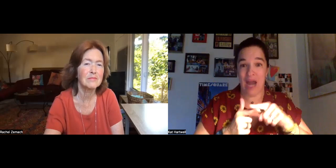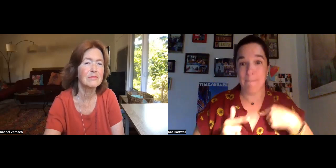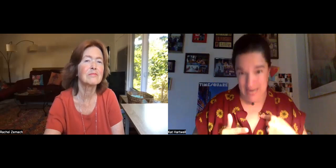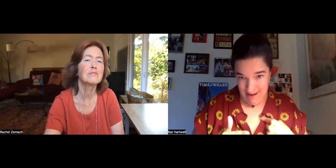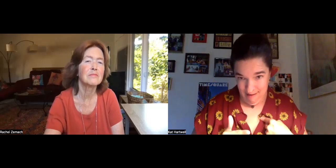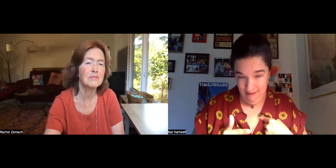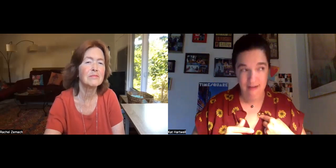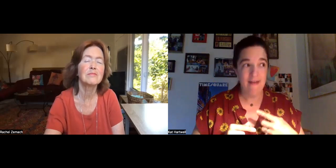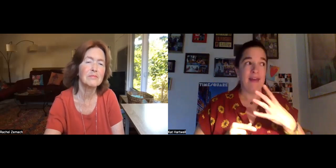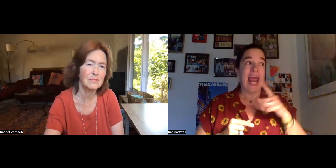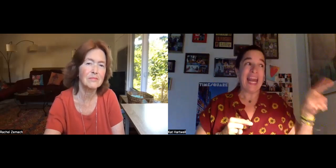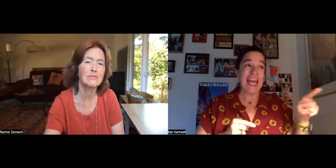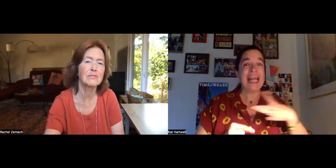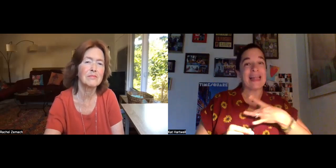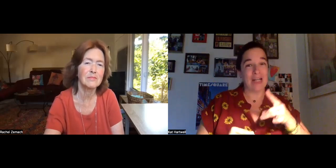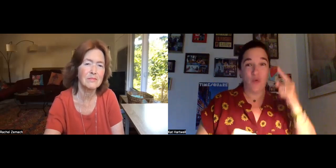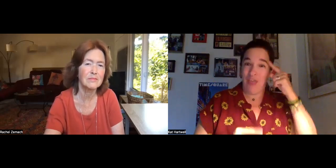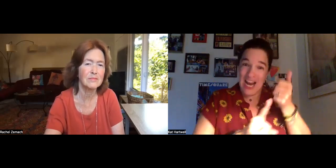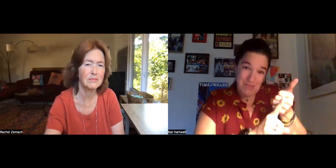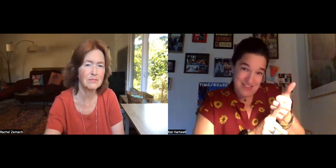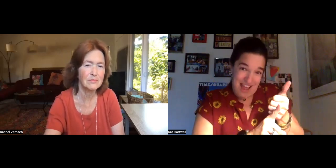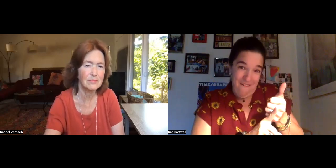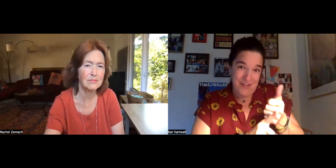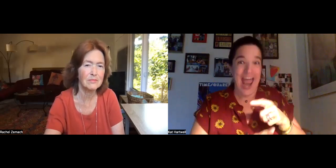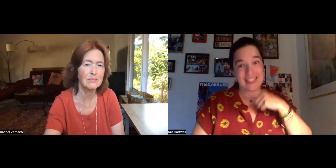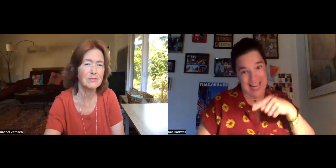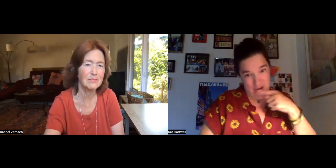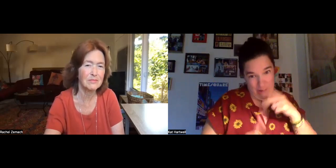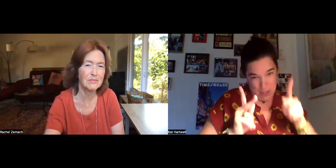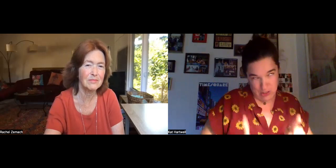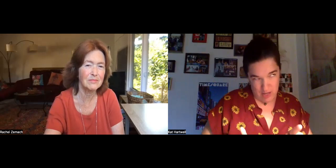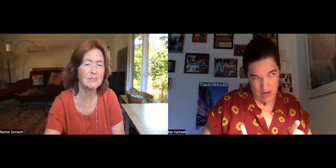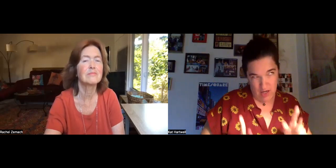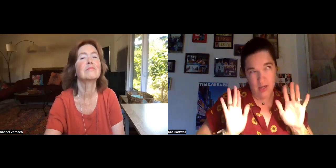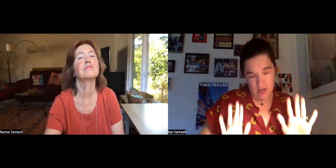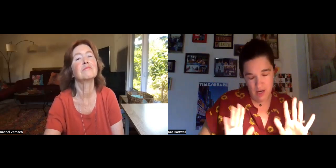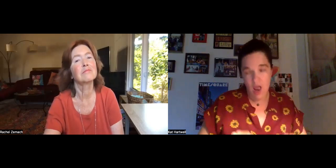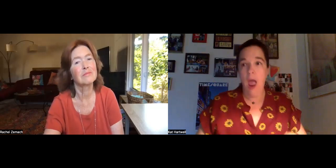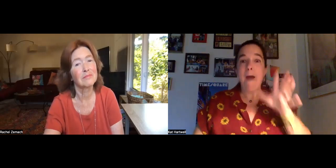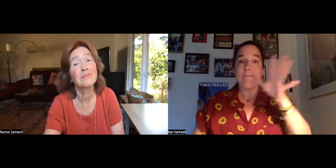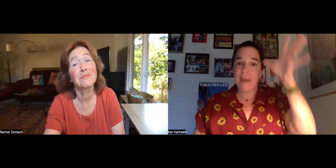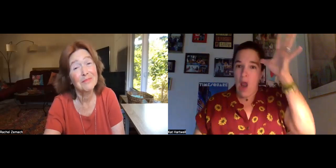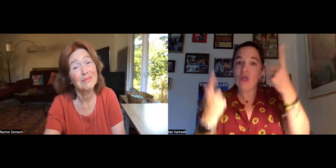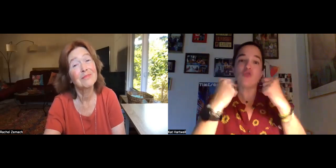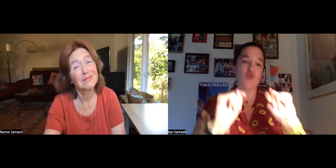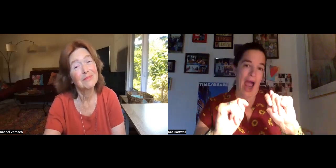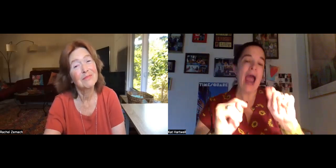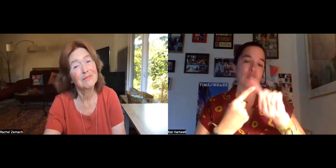than me. He likes to take himself as a hearing person. Parents try